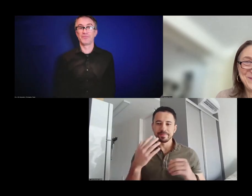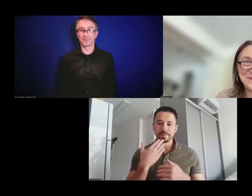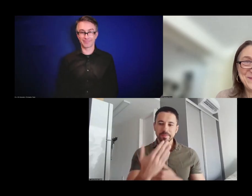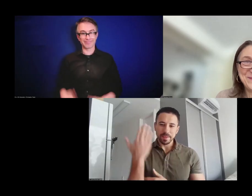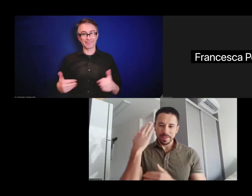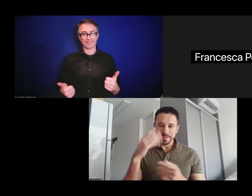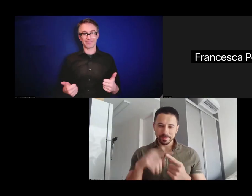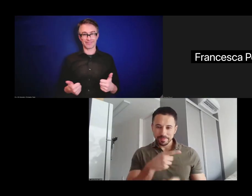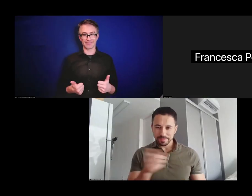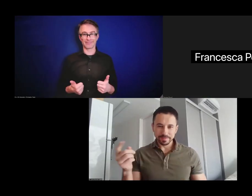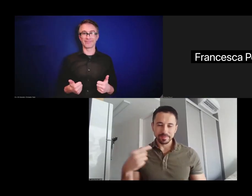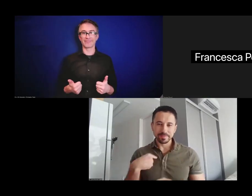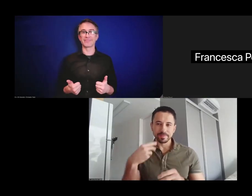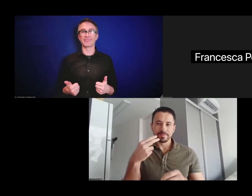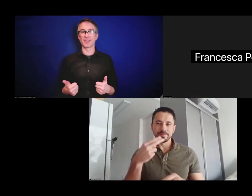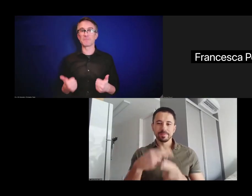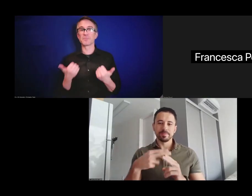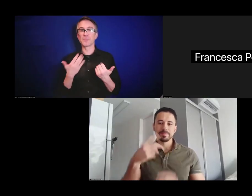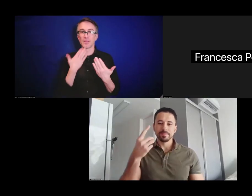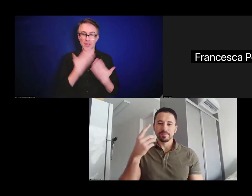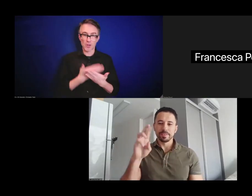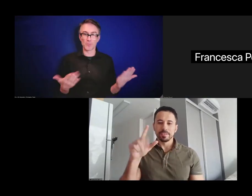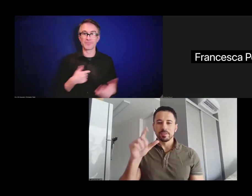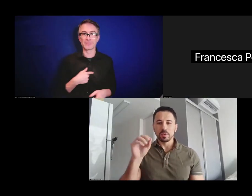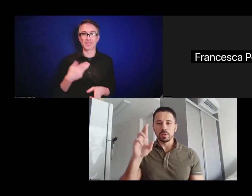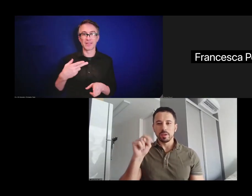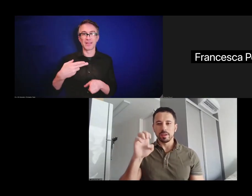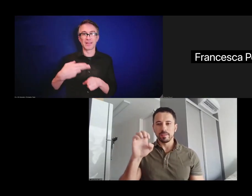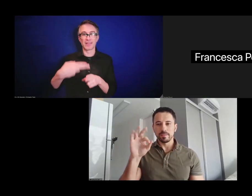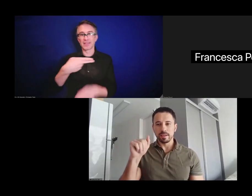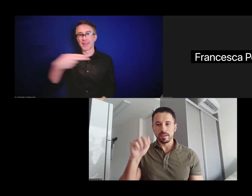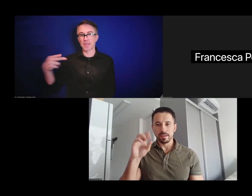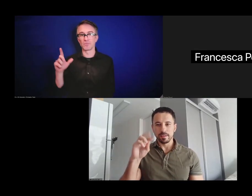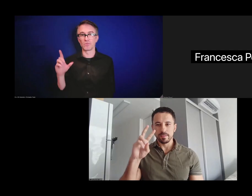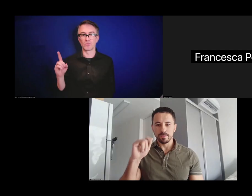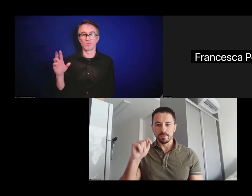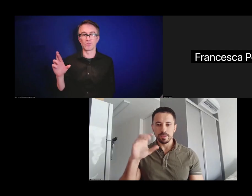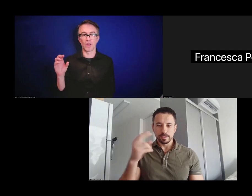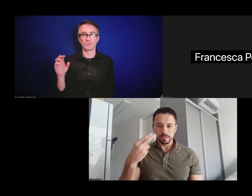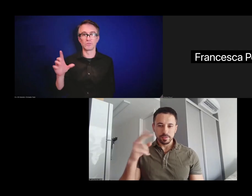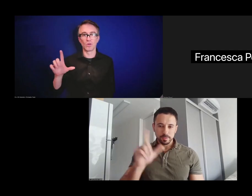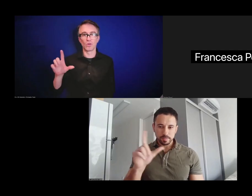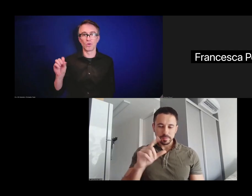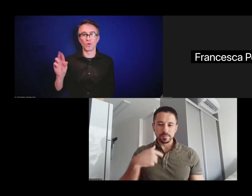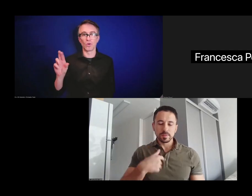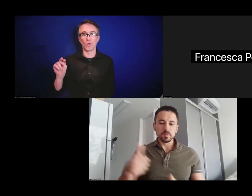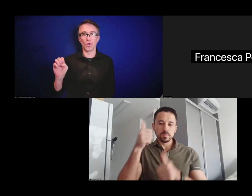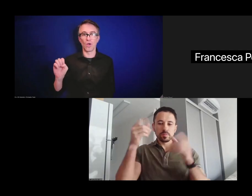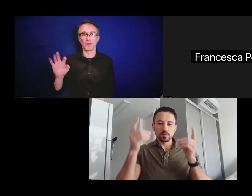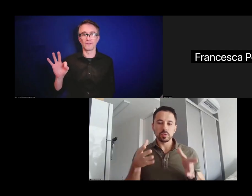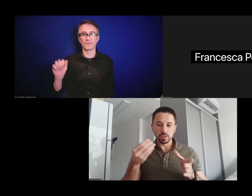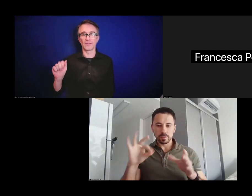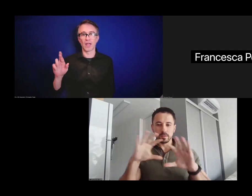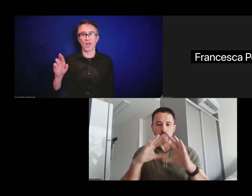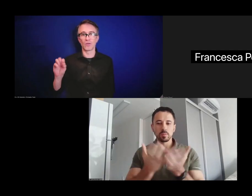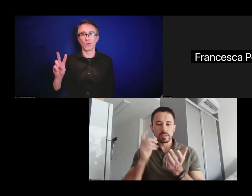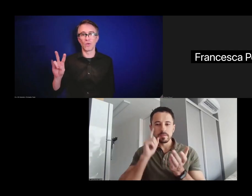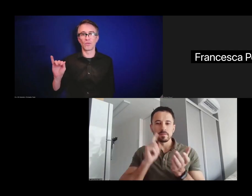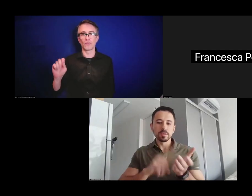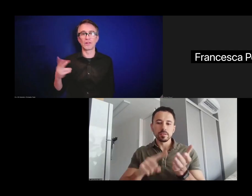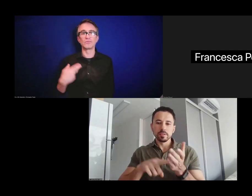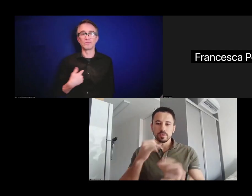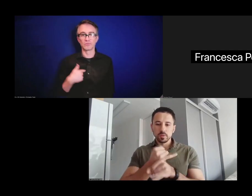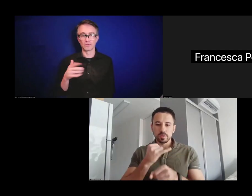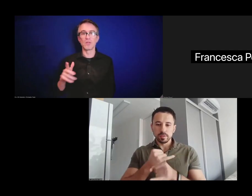Thank you so much, Francesca. I really appreciate it. Good morning, everyone. My name is Dr. Lauren Farovich. Sign name looks like this.